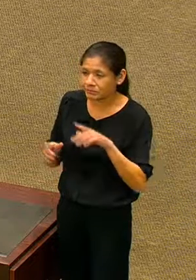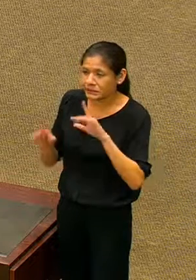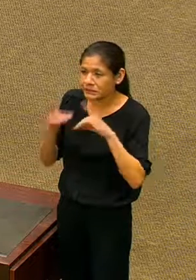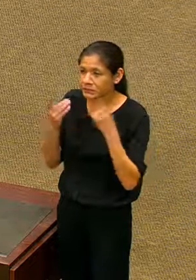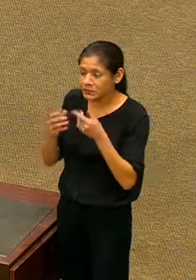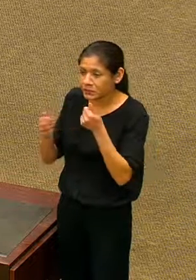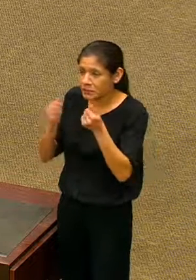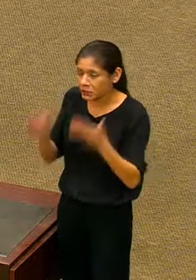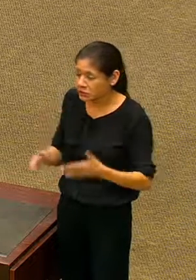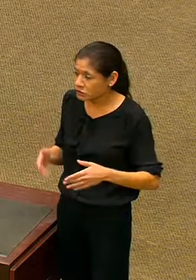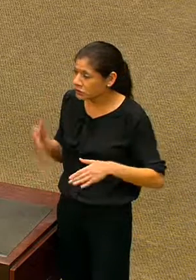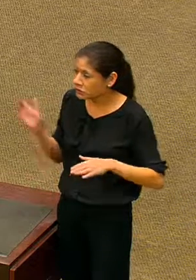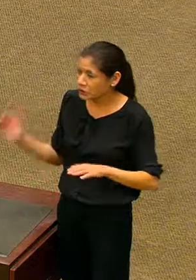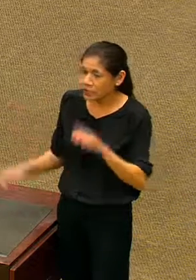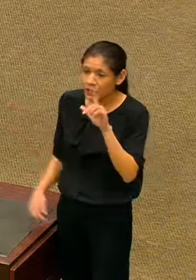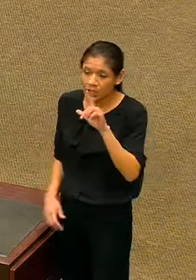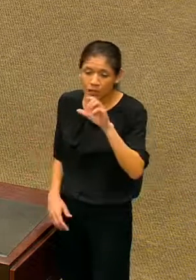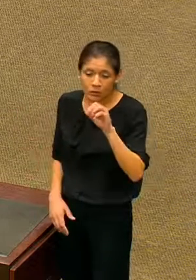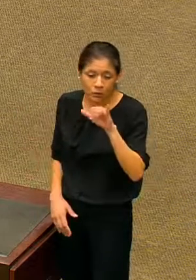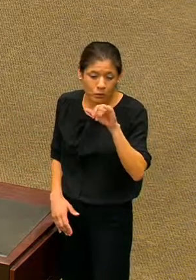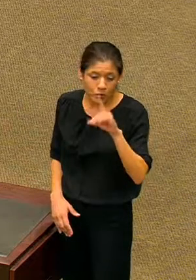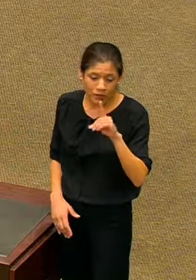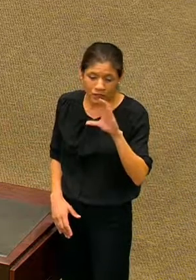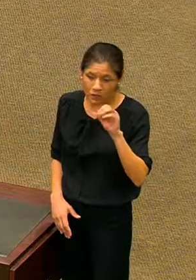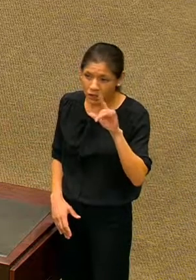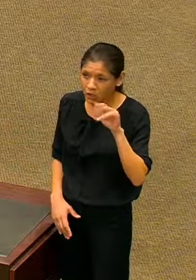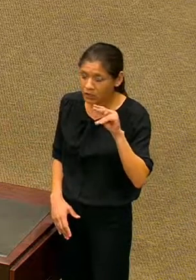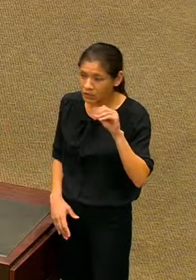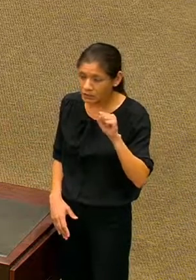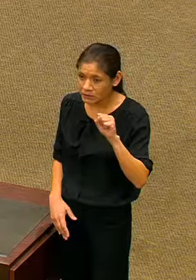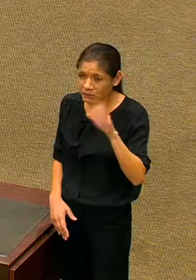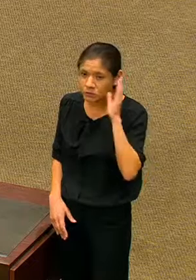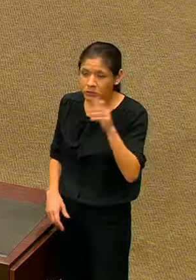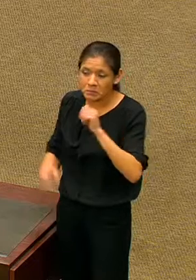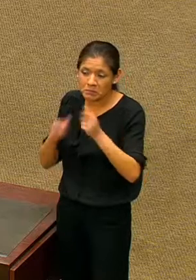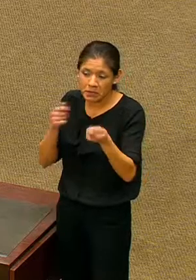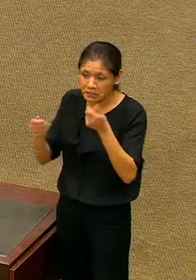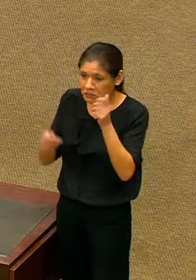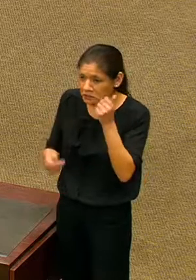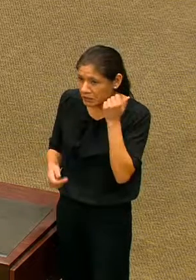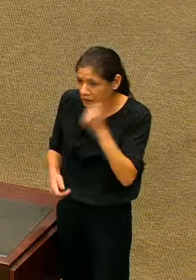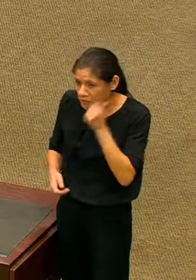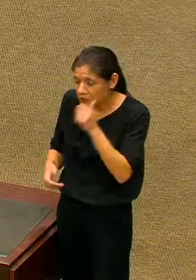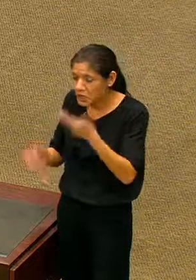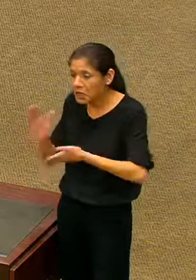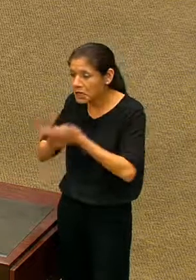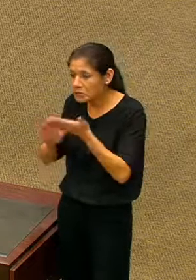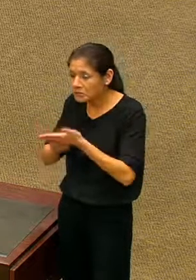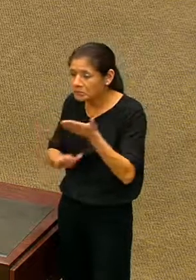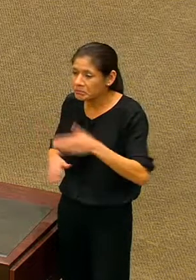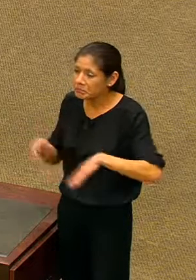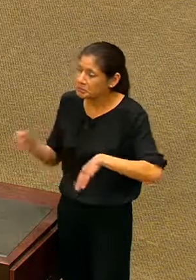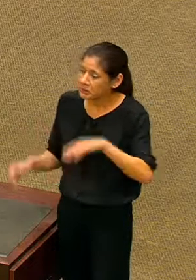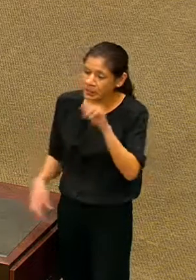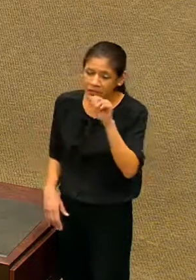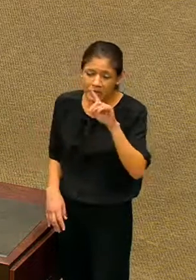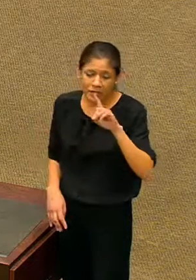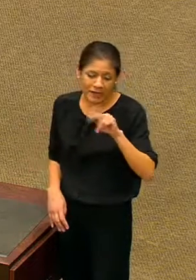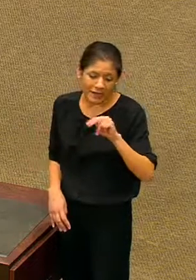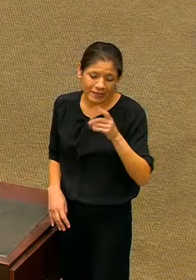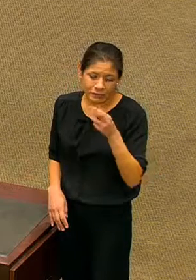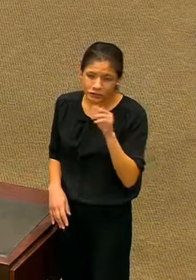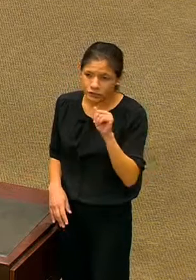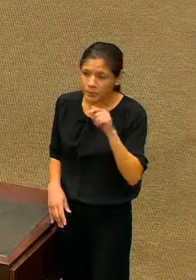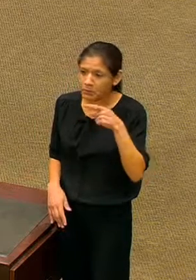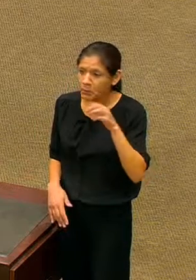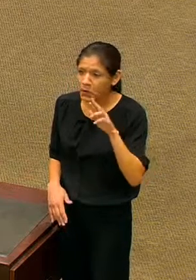Lloyd Collins, who is going to be the City's project manager to manage the day-to-day. I've got Andrea Park, who is our